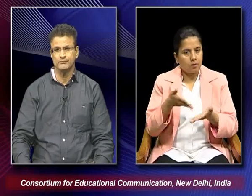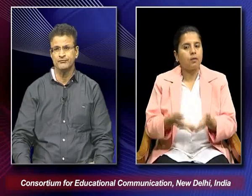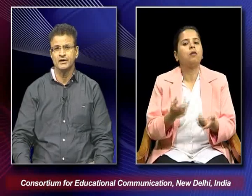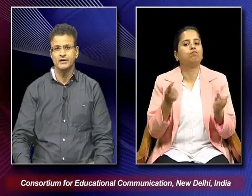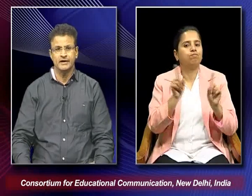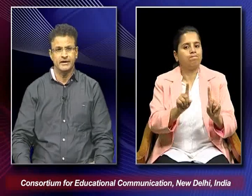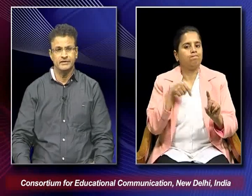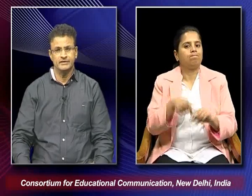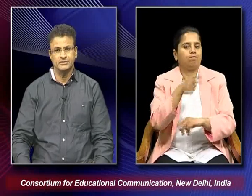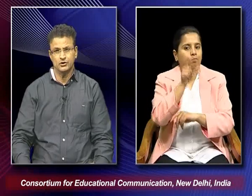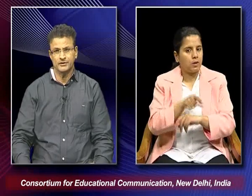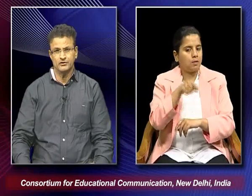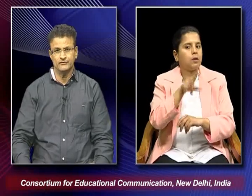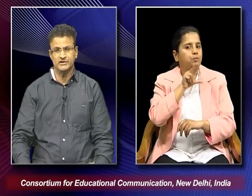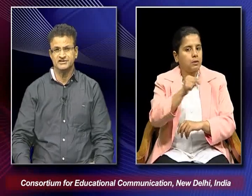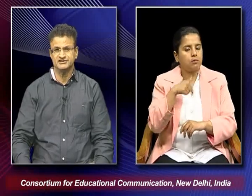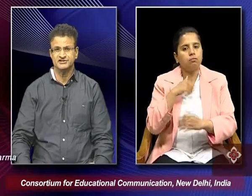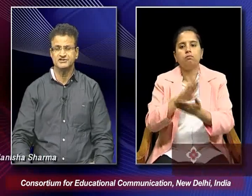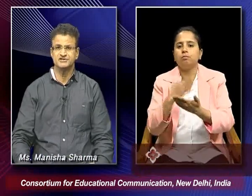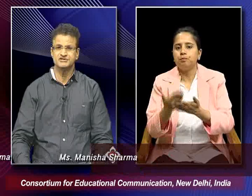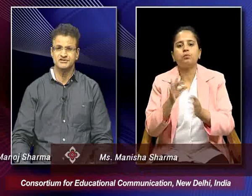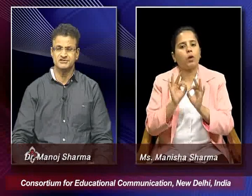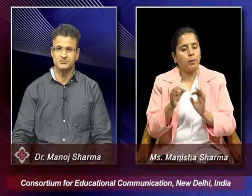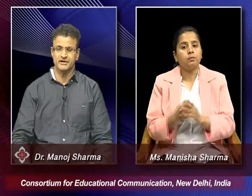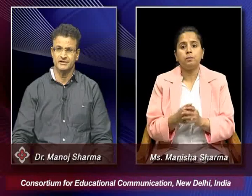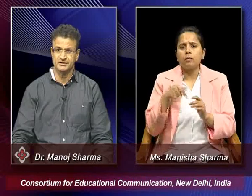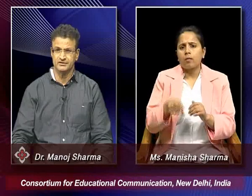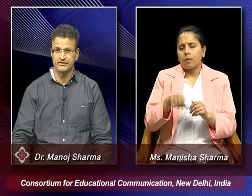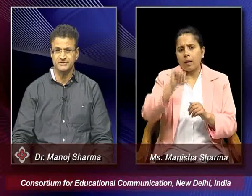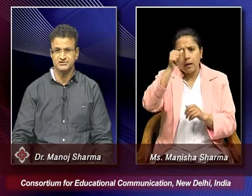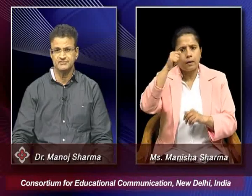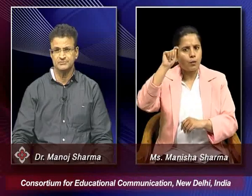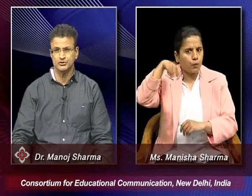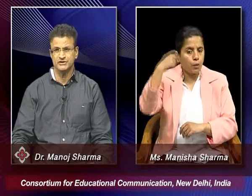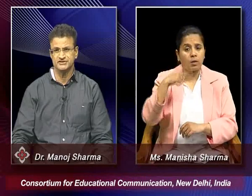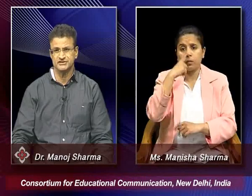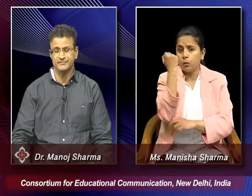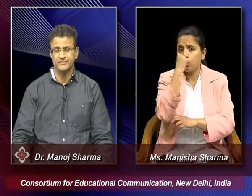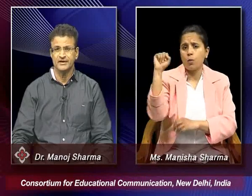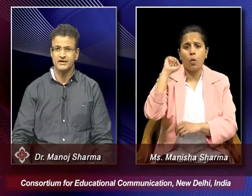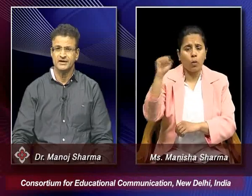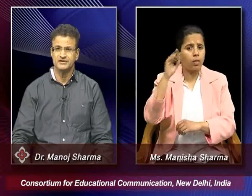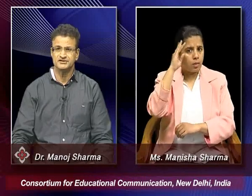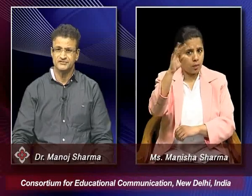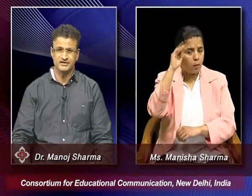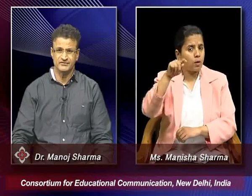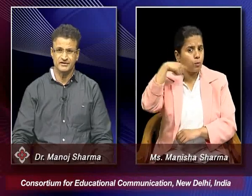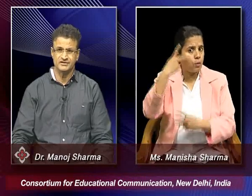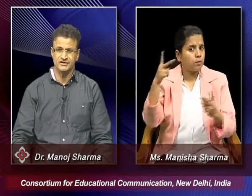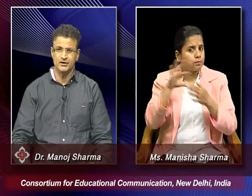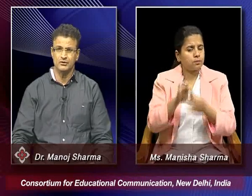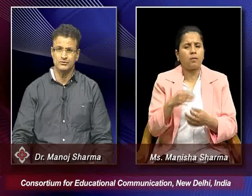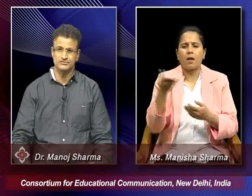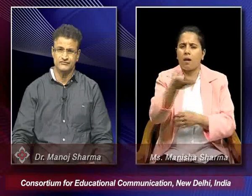studio, and the topic of today's discussion is Hindi cinema and the feminist film theories. As we are aware